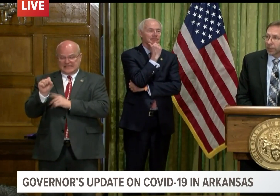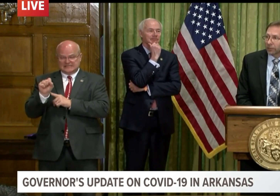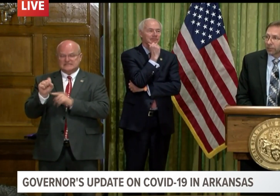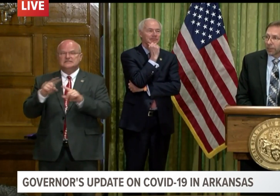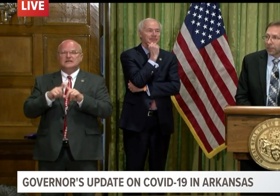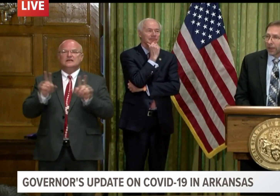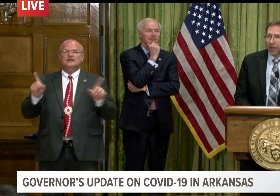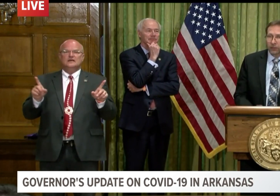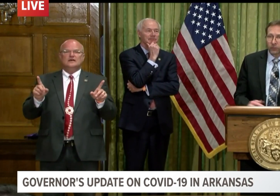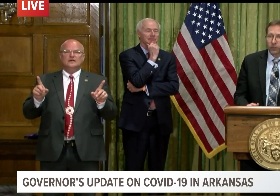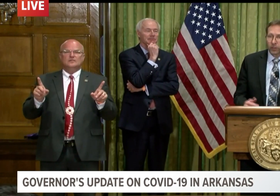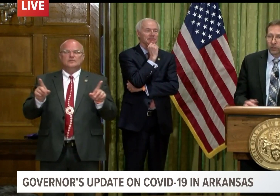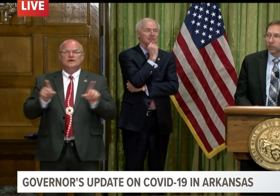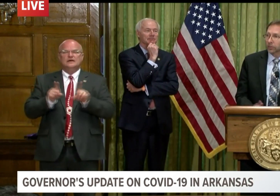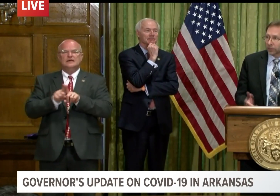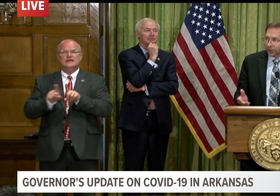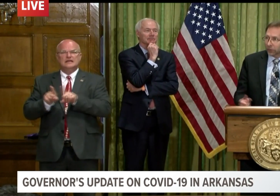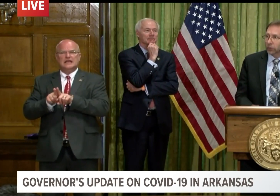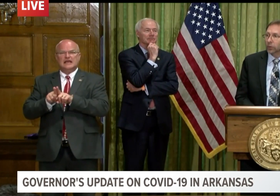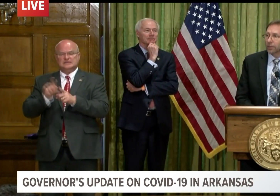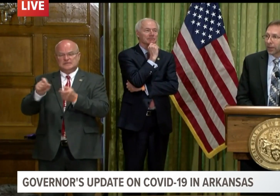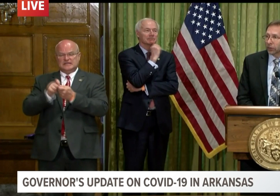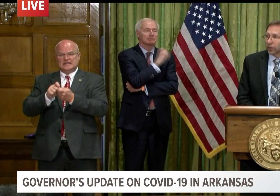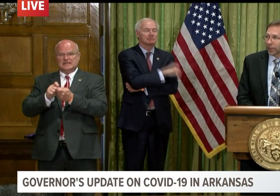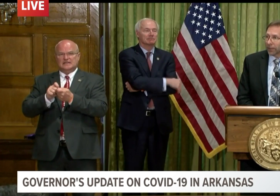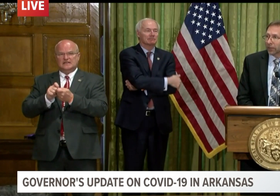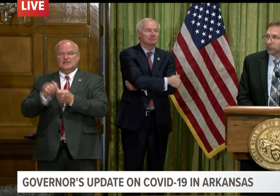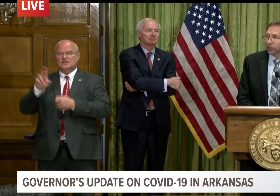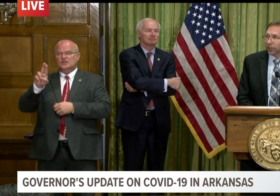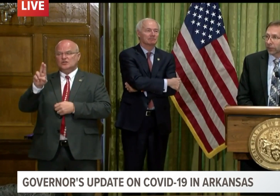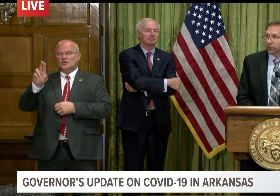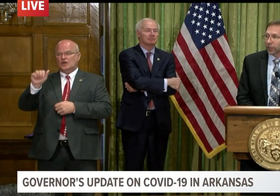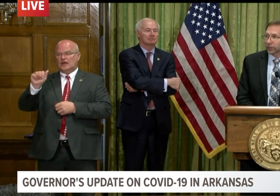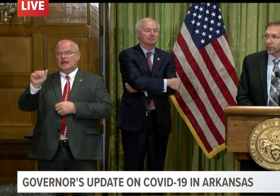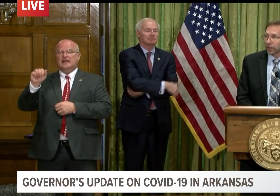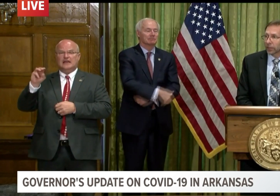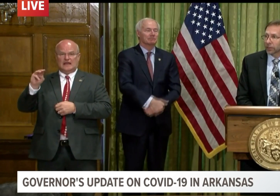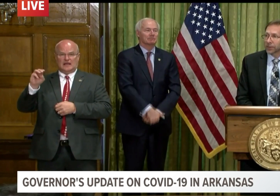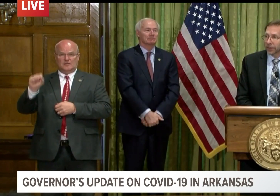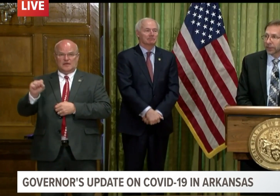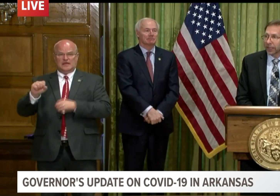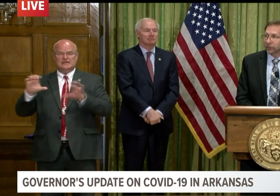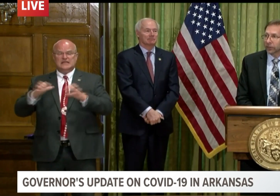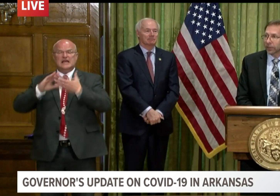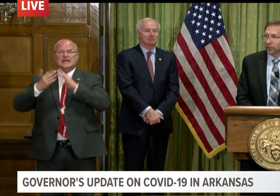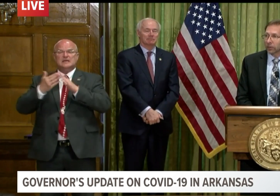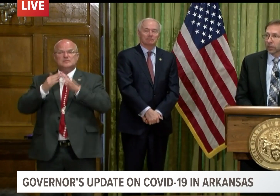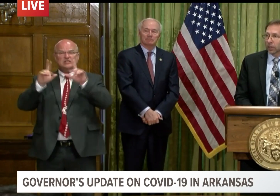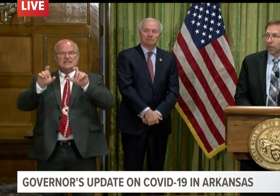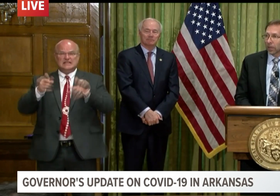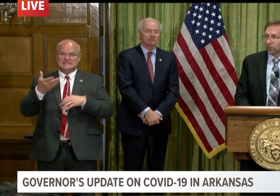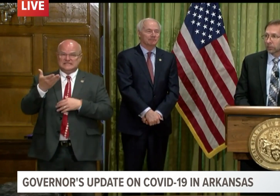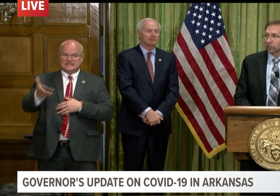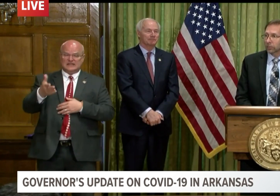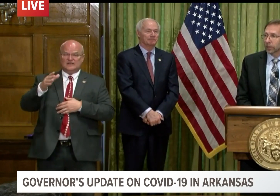cases, but as particularly the UAMS has done community testing